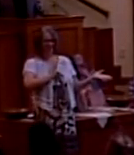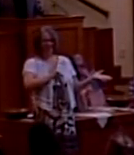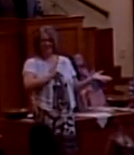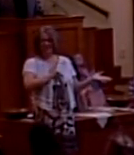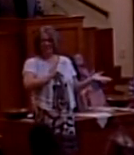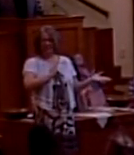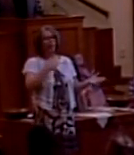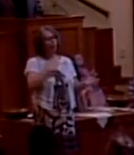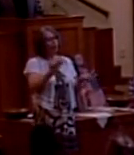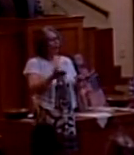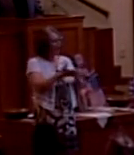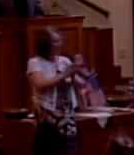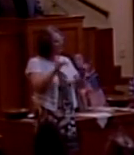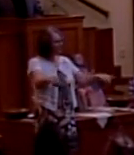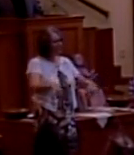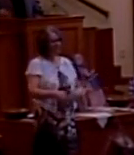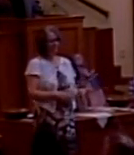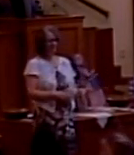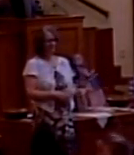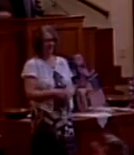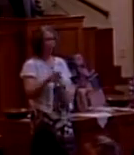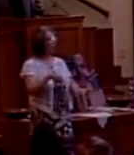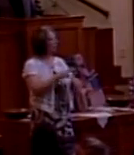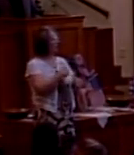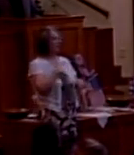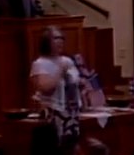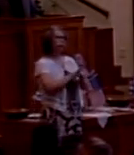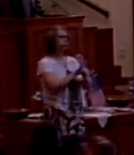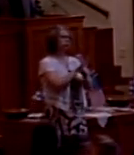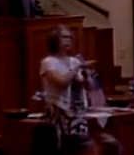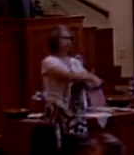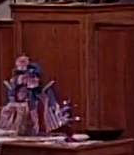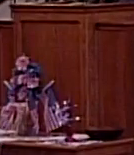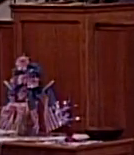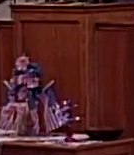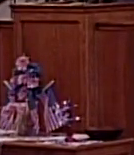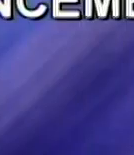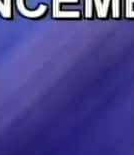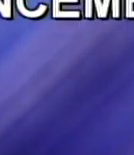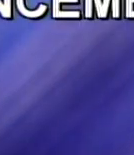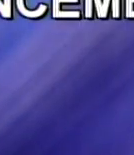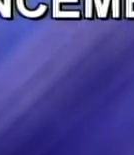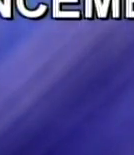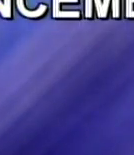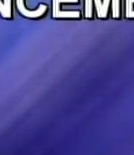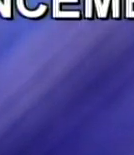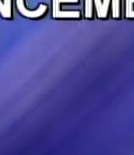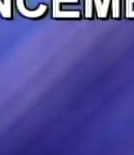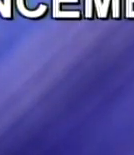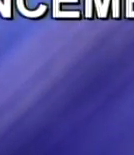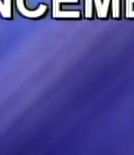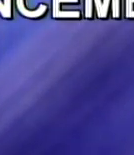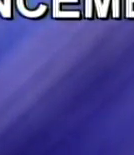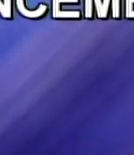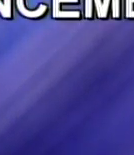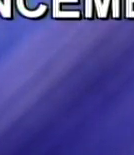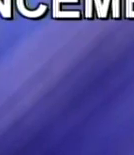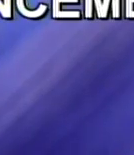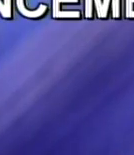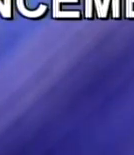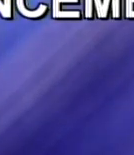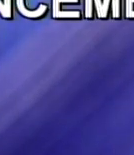something, we want to ask you to stay. That we normally have plenty of food. We'd love for you to stick around and stay with us. And now these dinners, it's great that we get to eat.